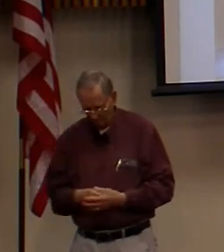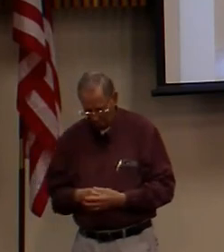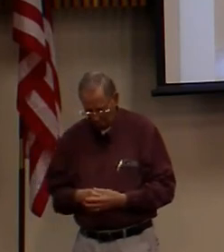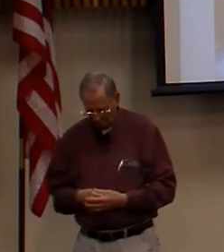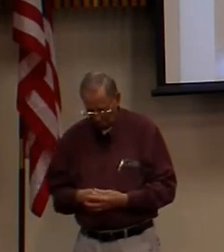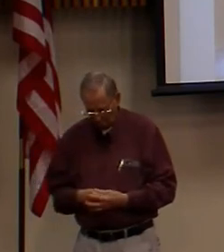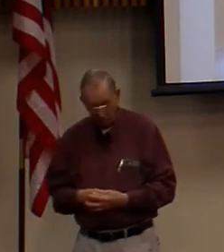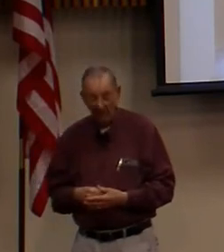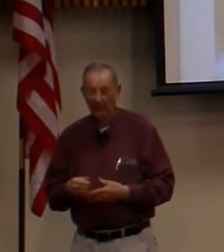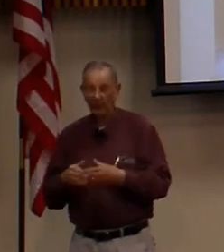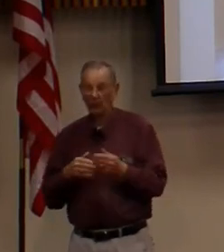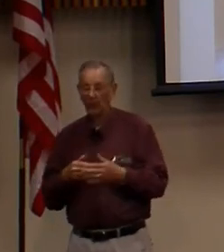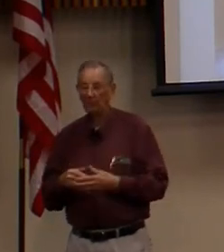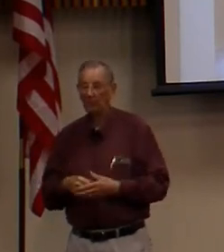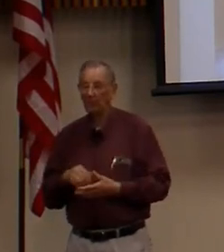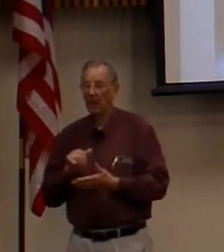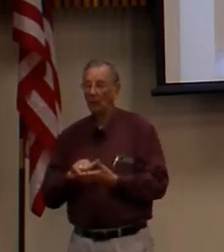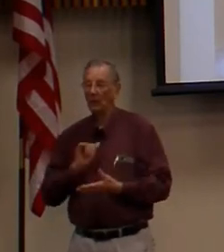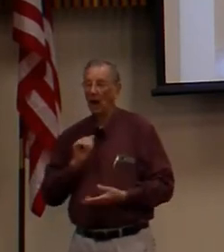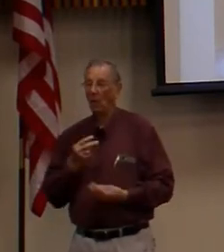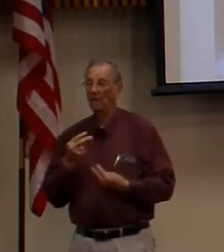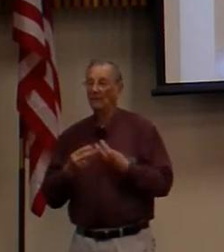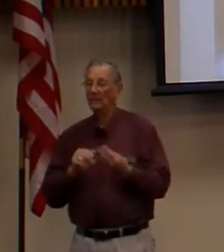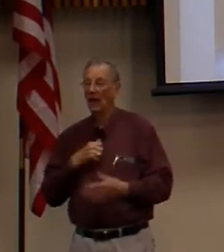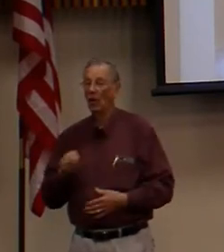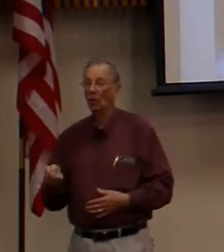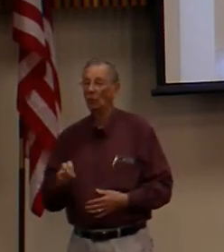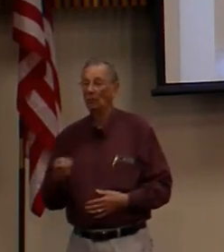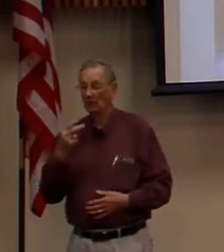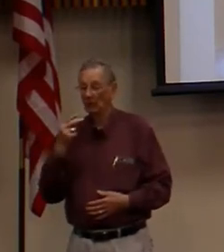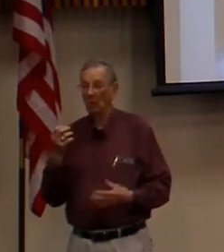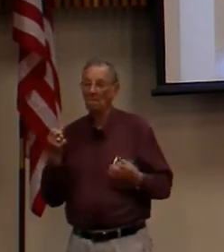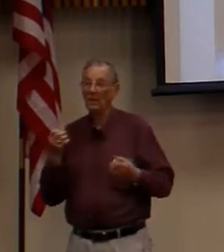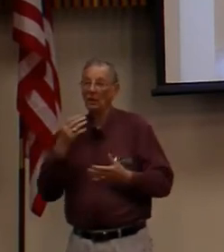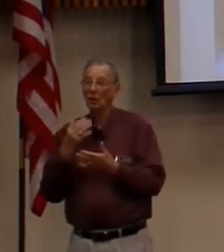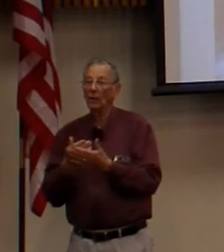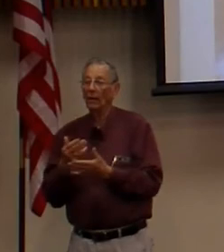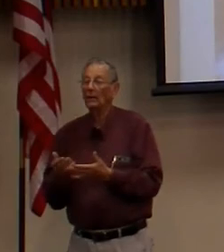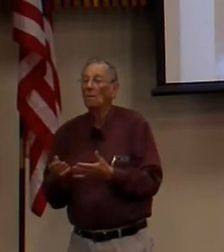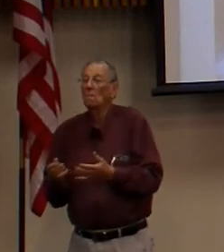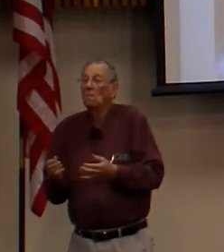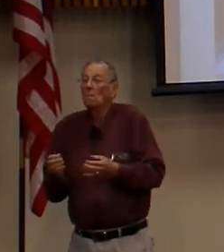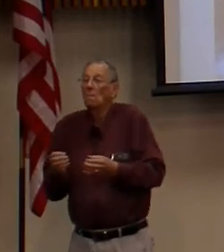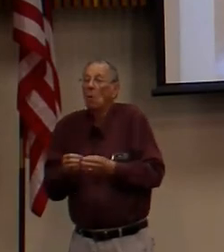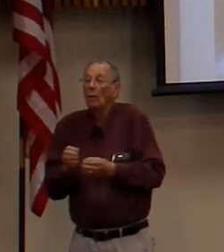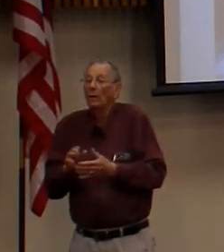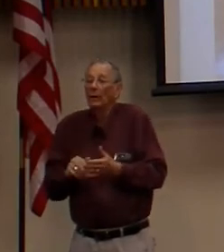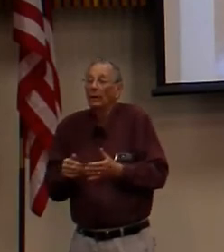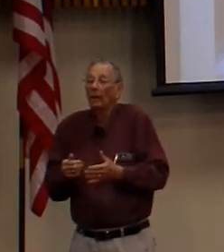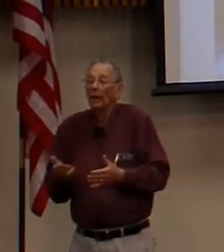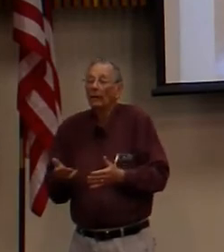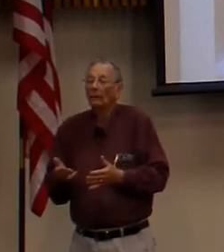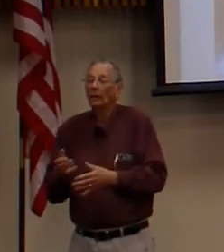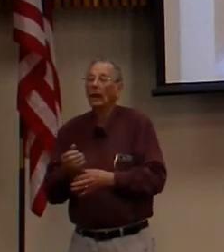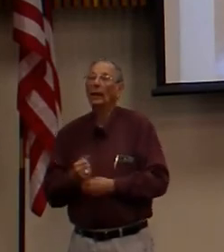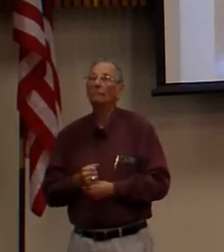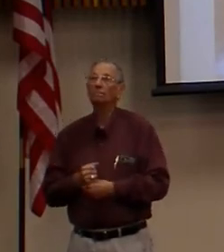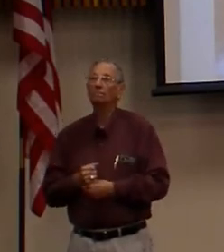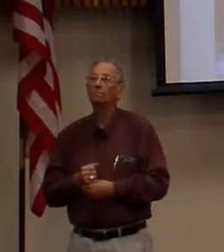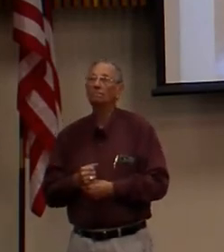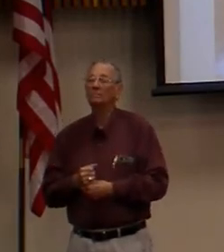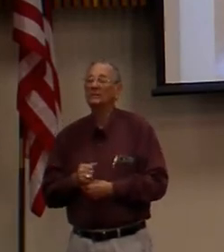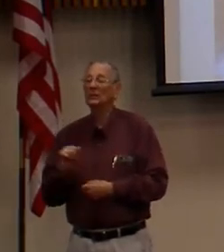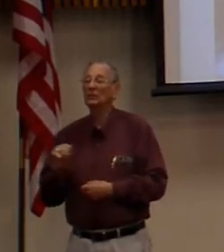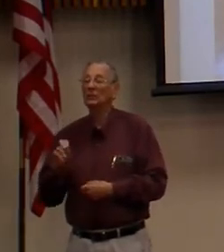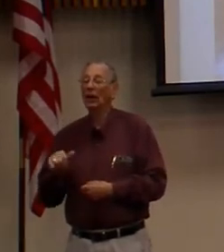But anyway, so that was our visit. That was our trip. We got to see a lot of good things. But more than anything, we got Brother Jerry